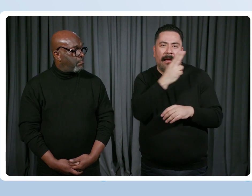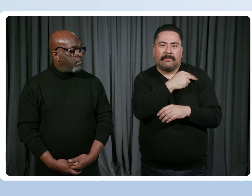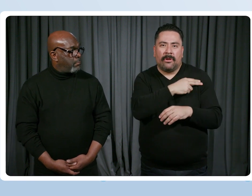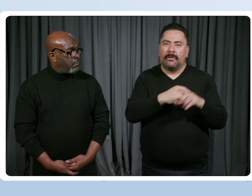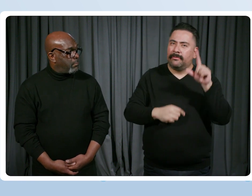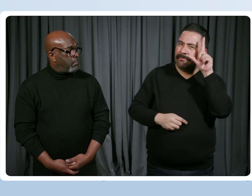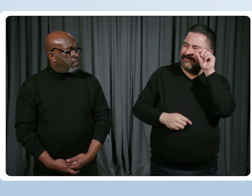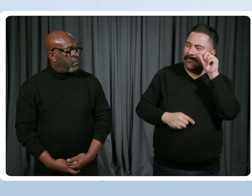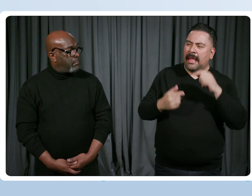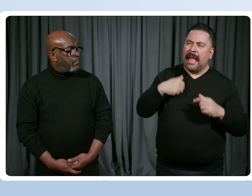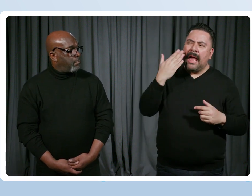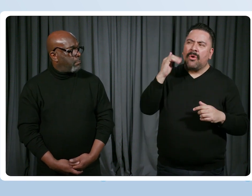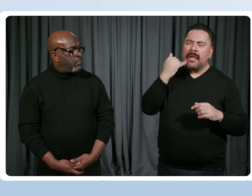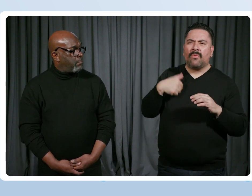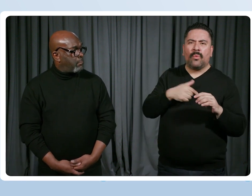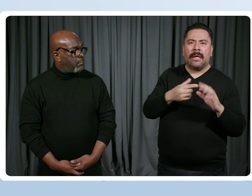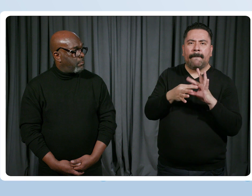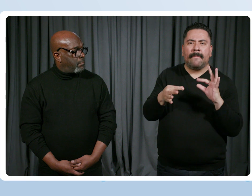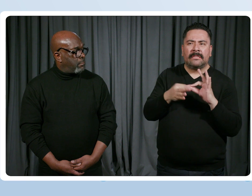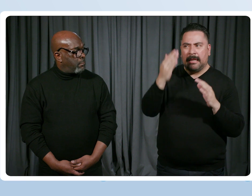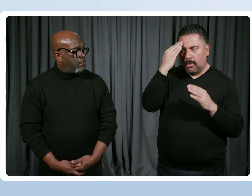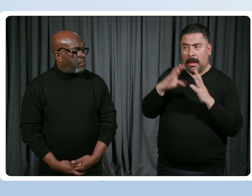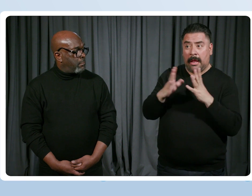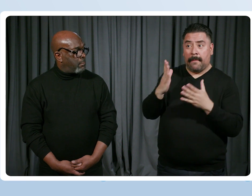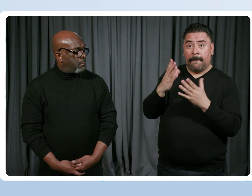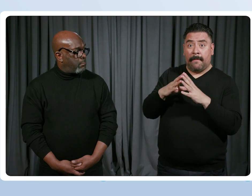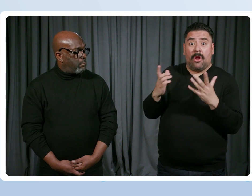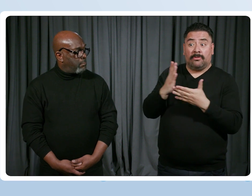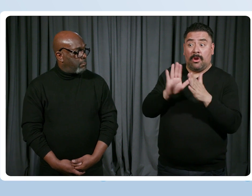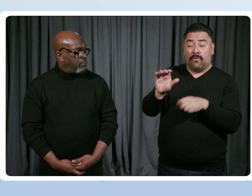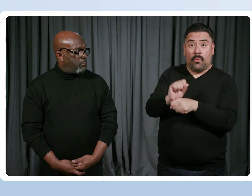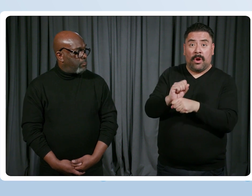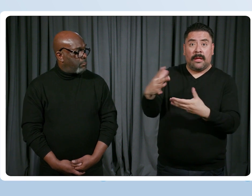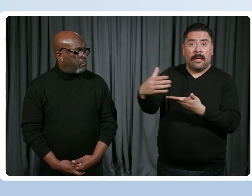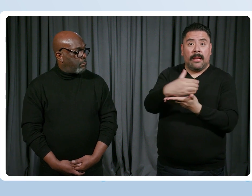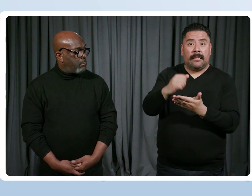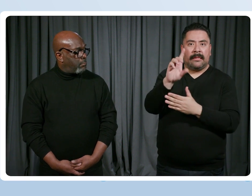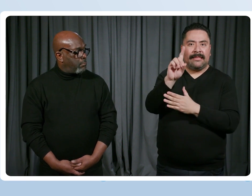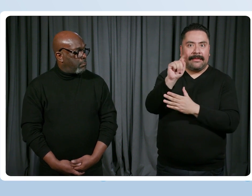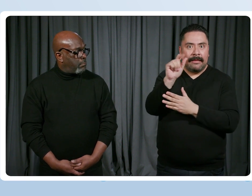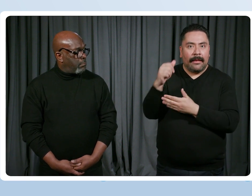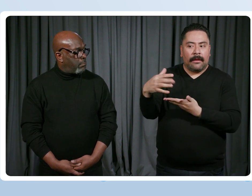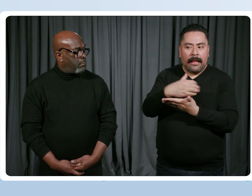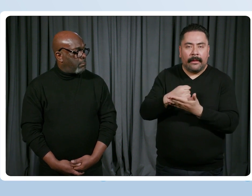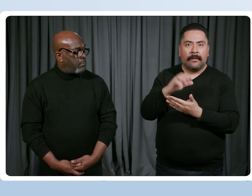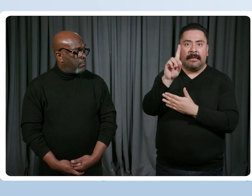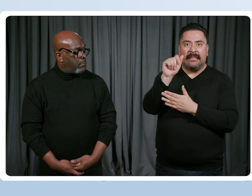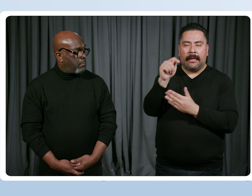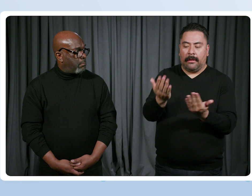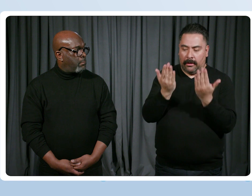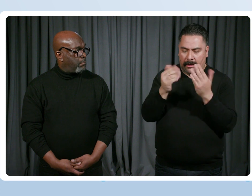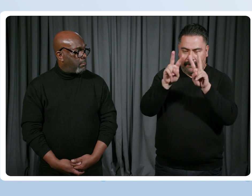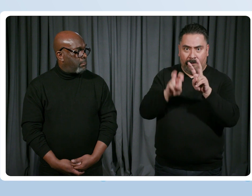really mentioned it yet, but I know a large part of your work, too, is around data, collecting data, evaluating data.